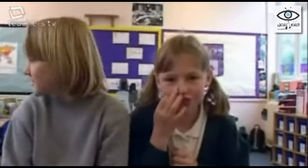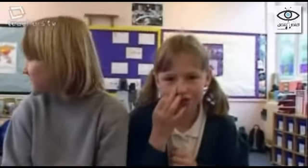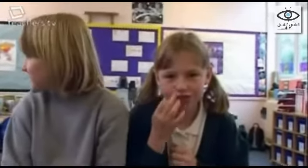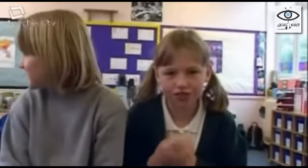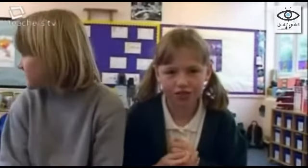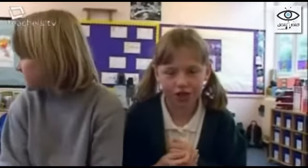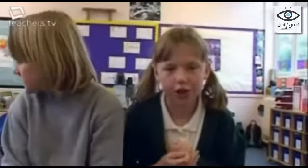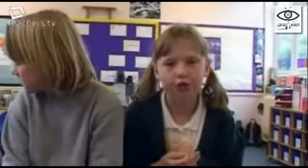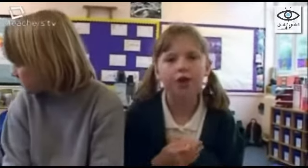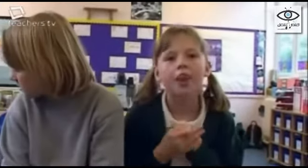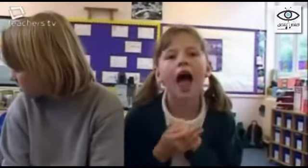to